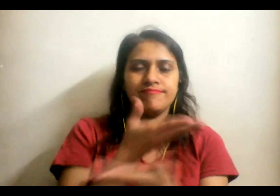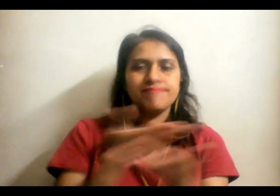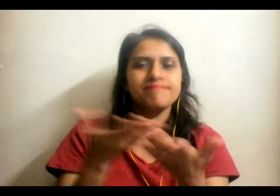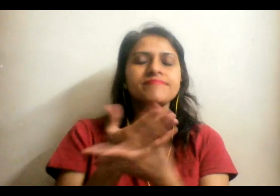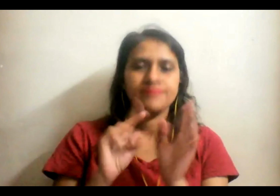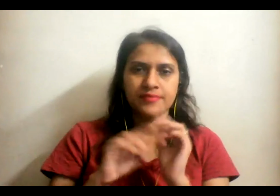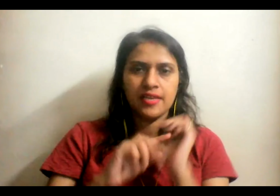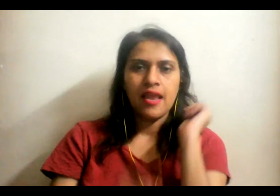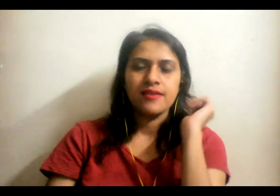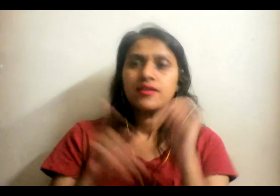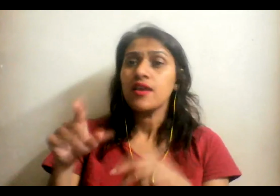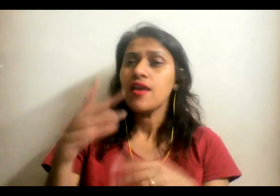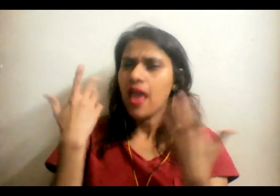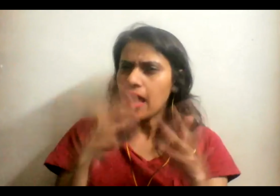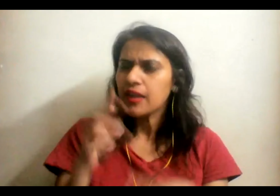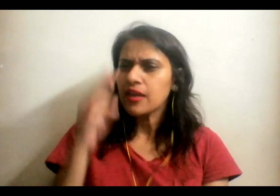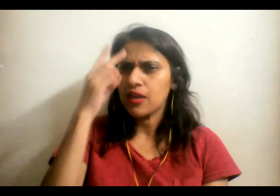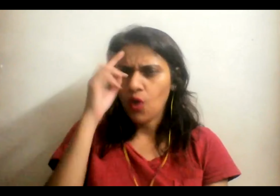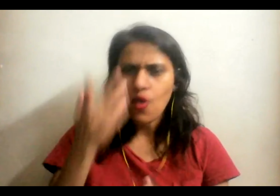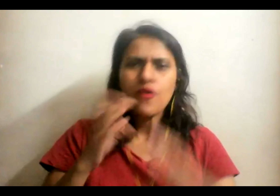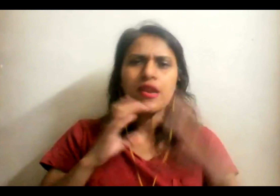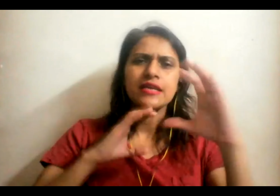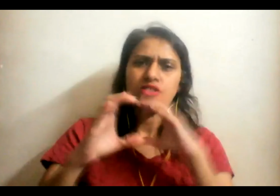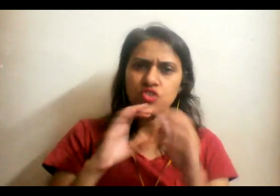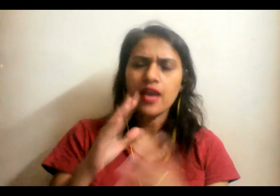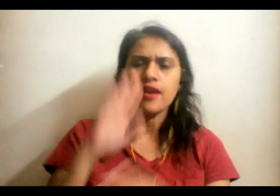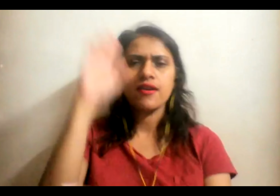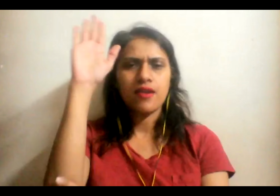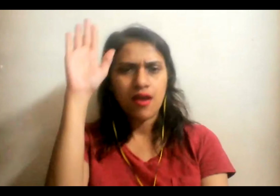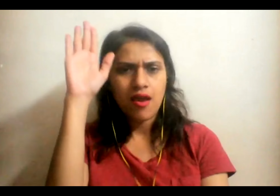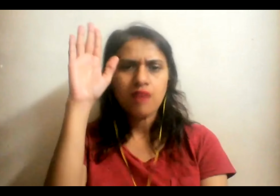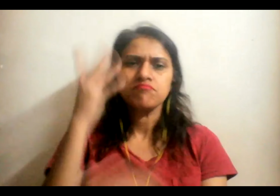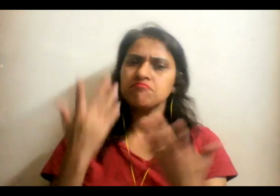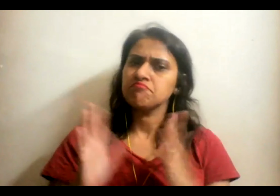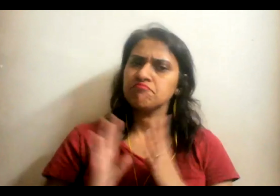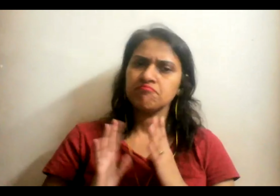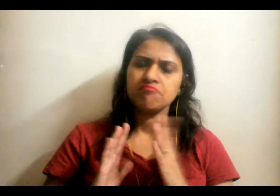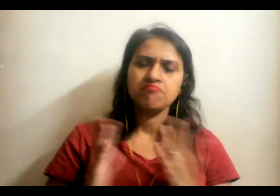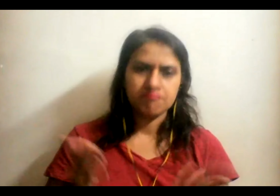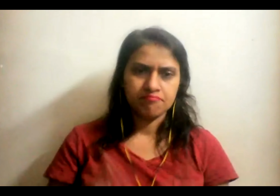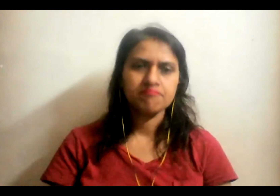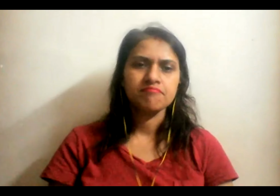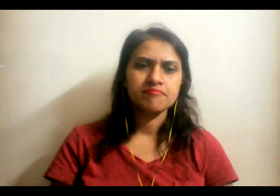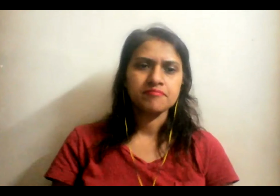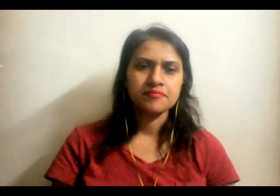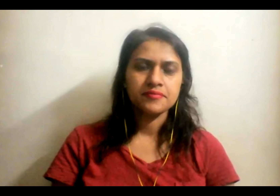please feel free to write in the chat or maybe speak up if you have any questions.